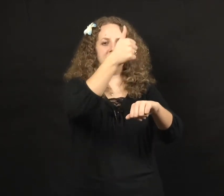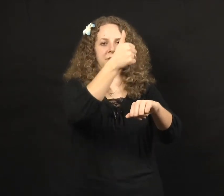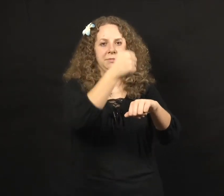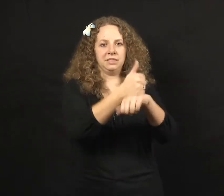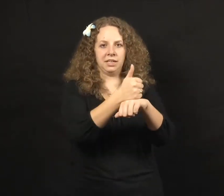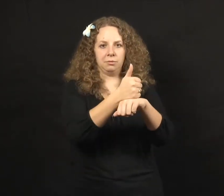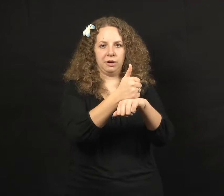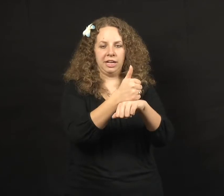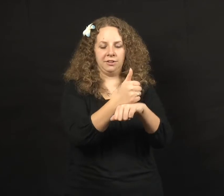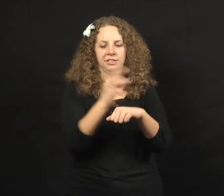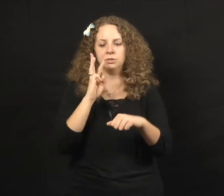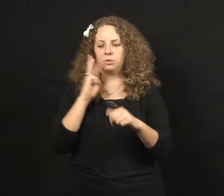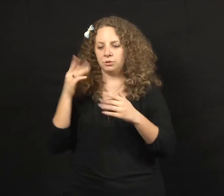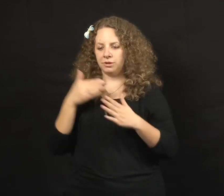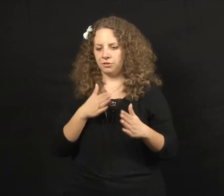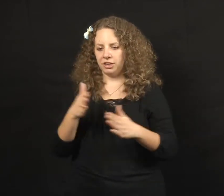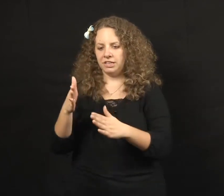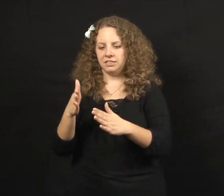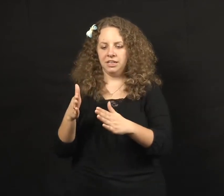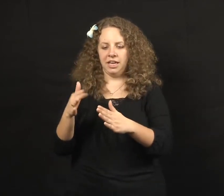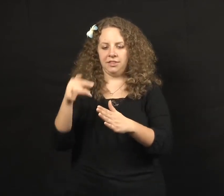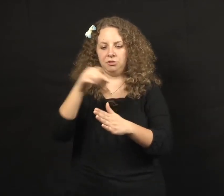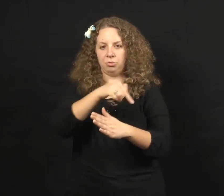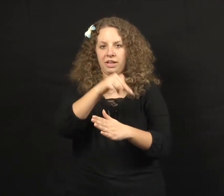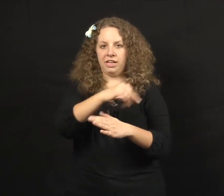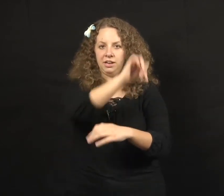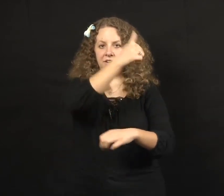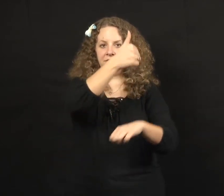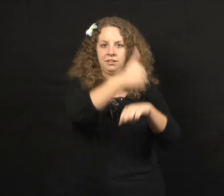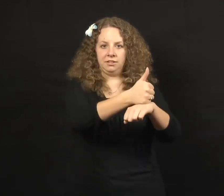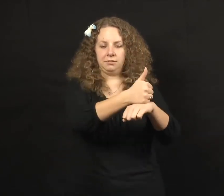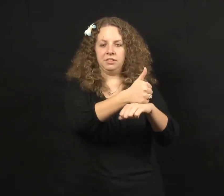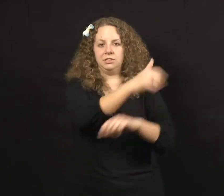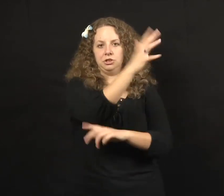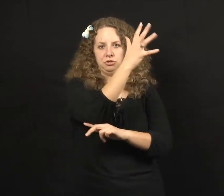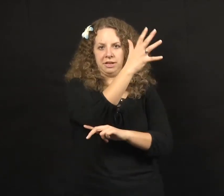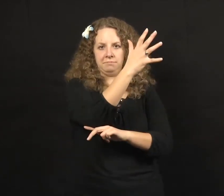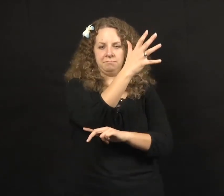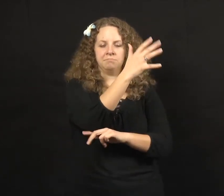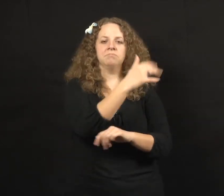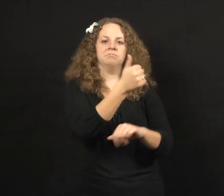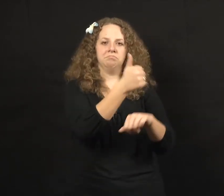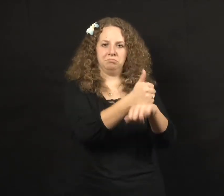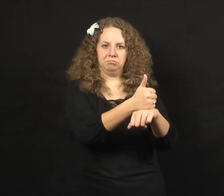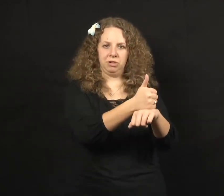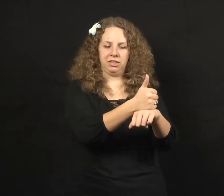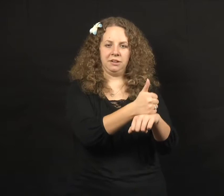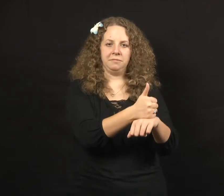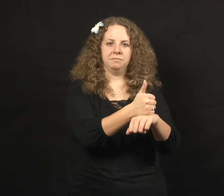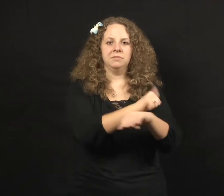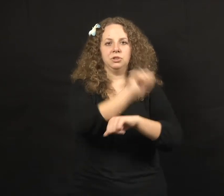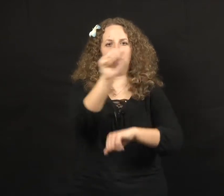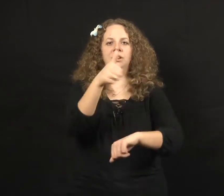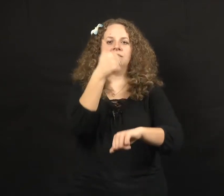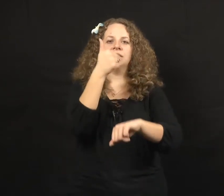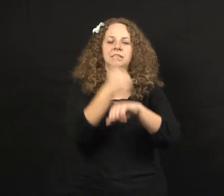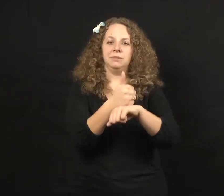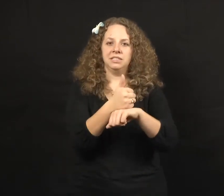going to be set up right here. This is where the river is. And then right here is the tree. Right there. So this can be set